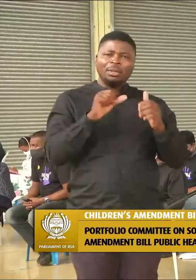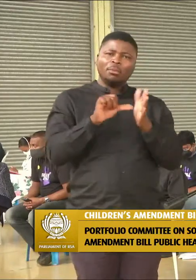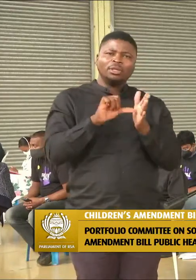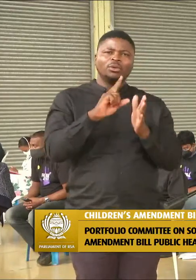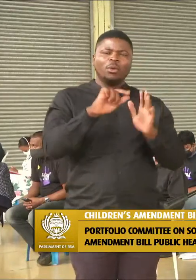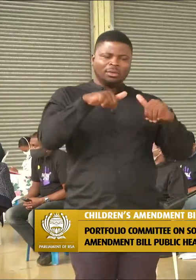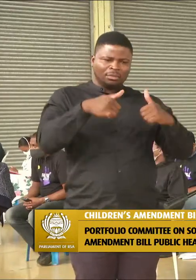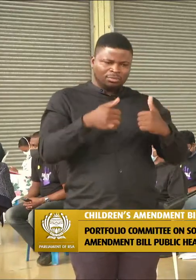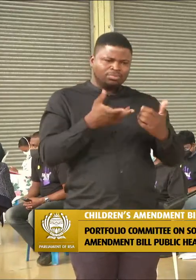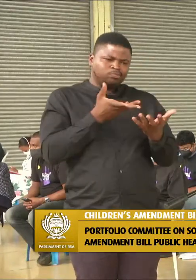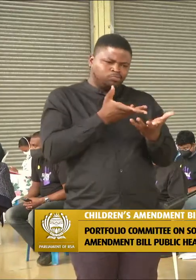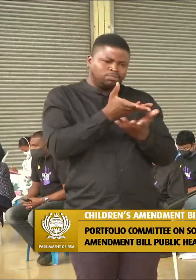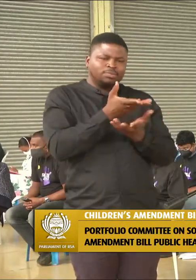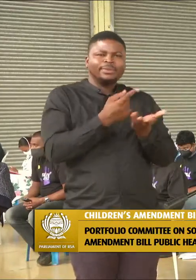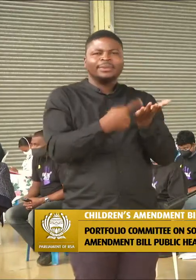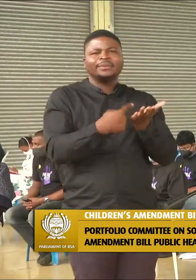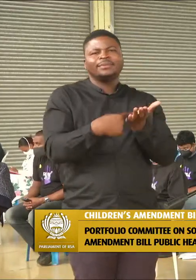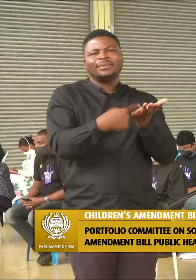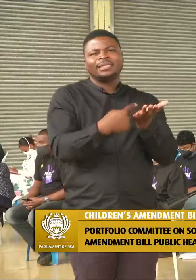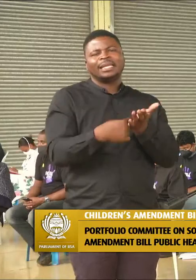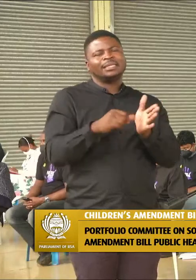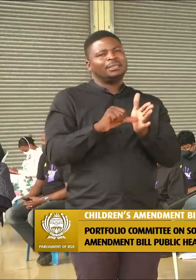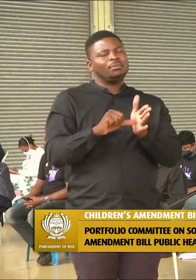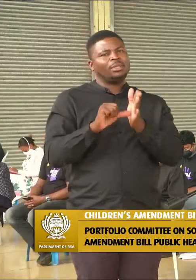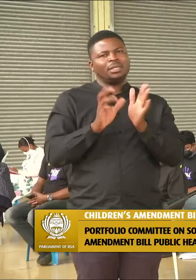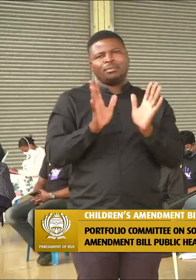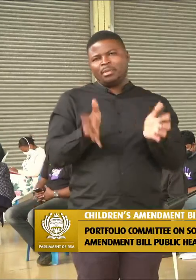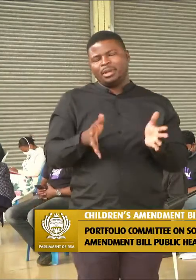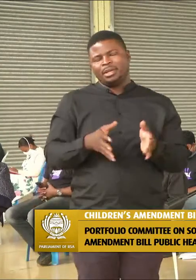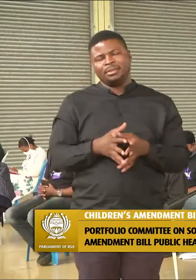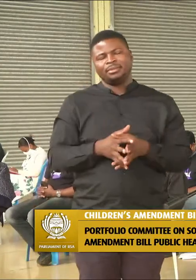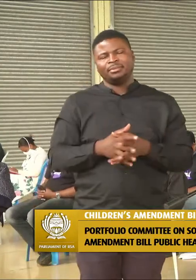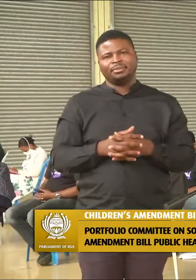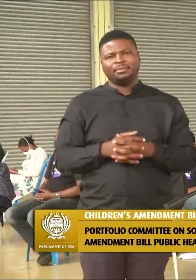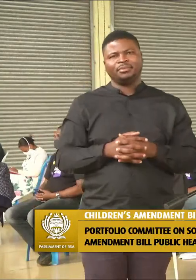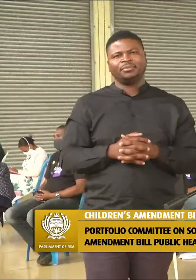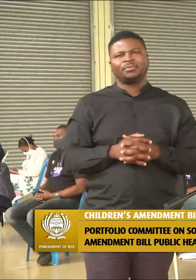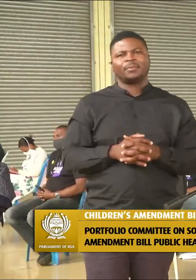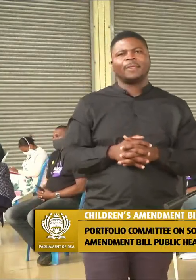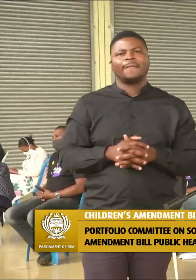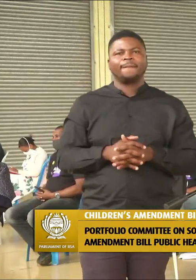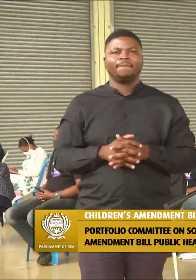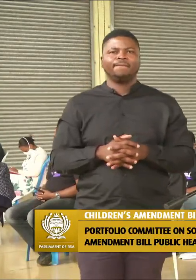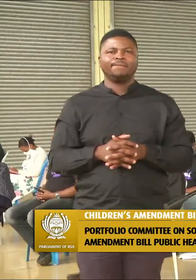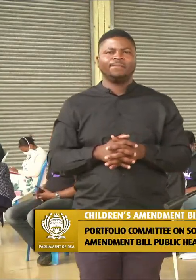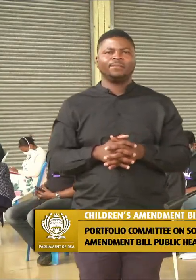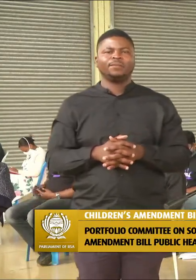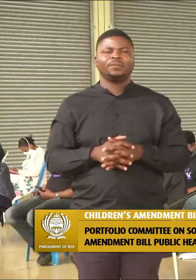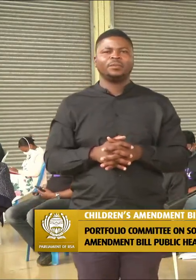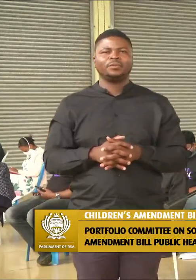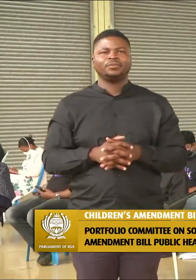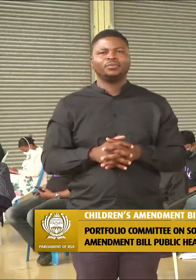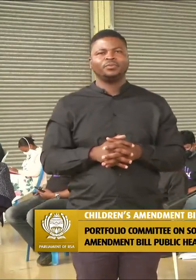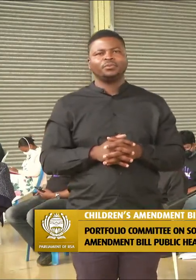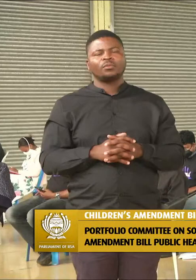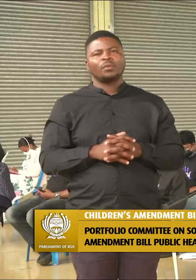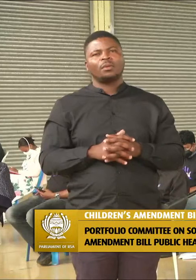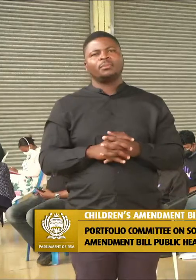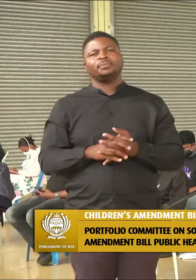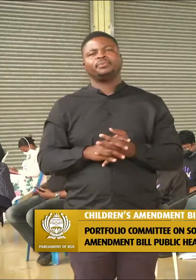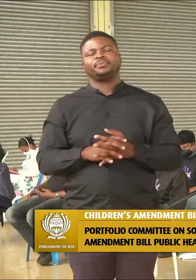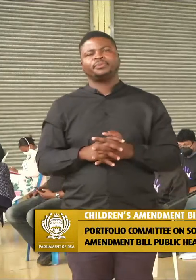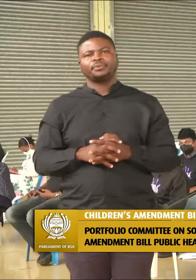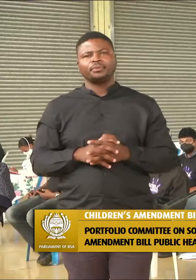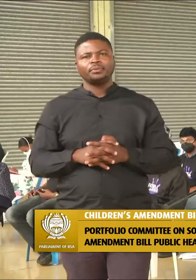parent will tell me that, ma'am, look, I've got a problem. I do not have money. But at the same time, I do not want